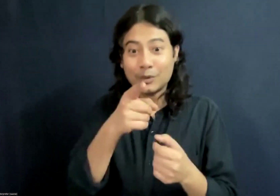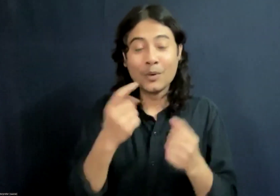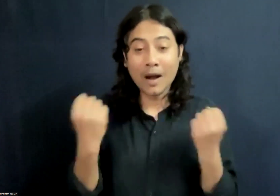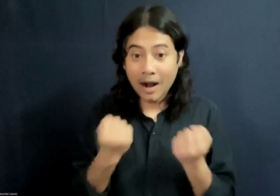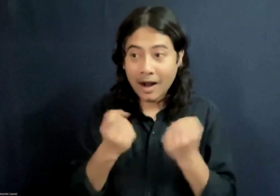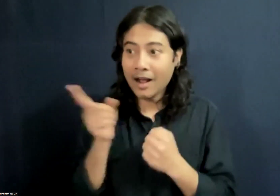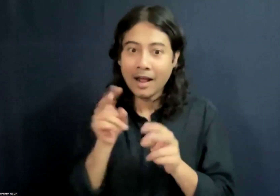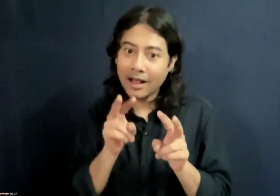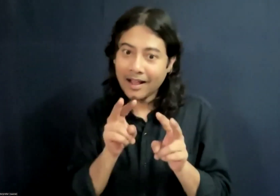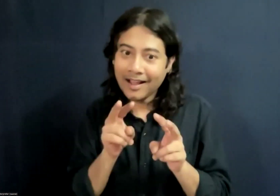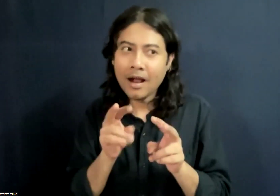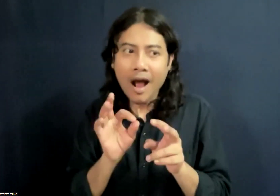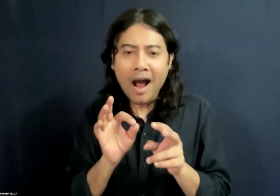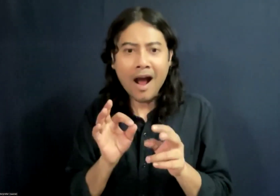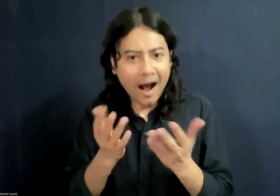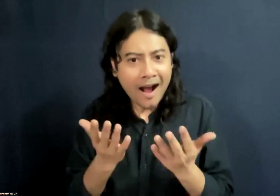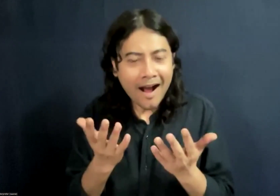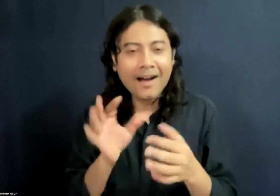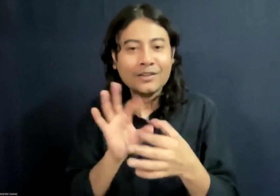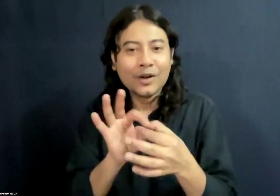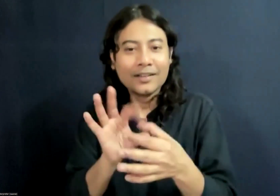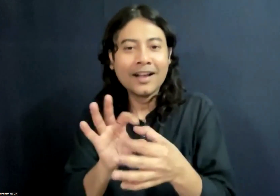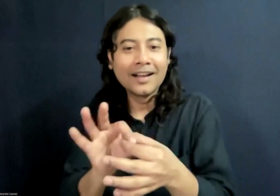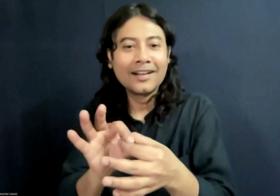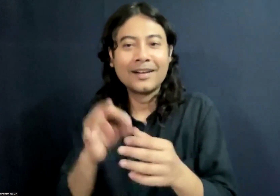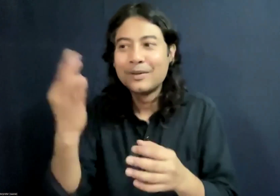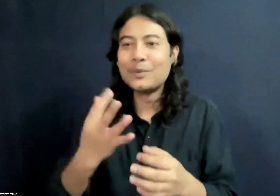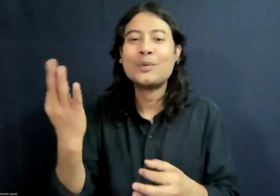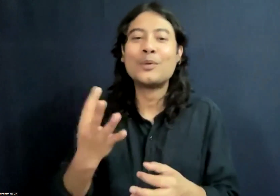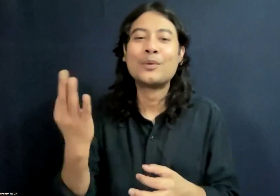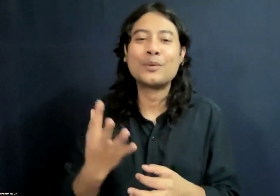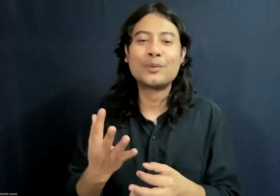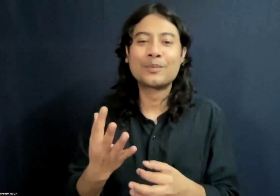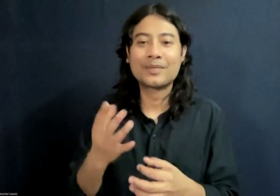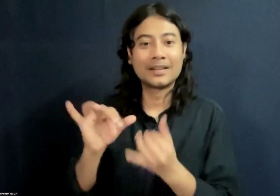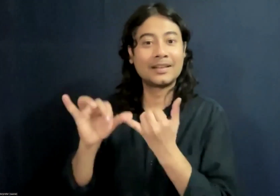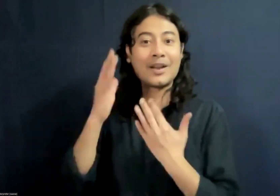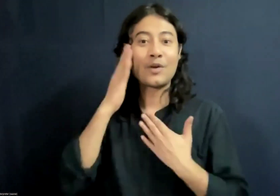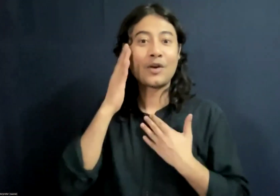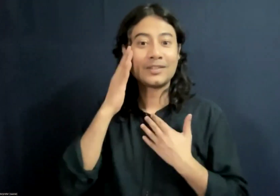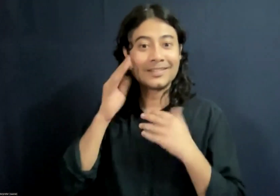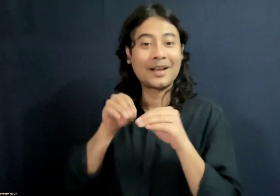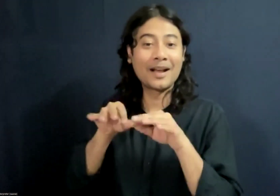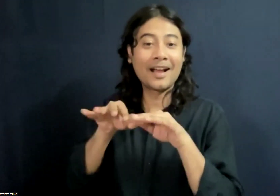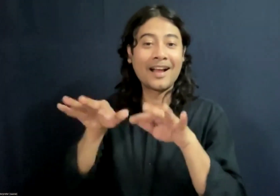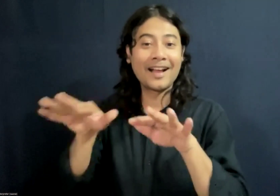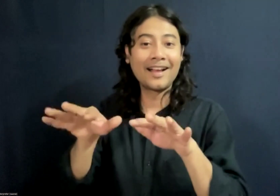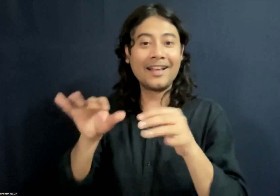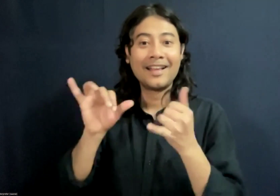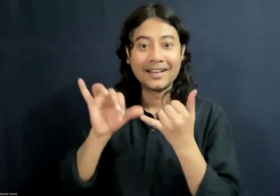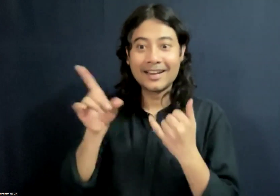seeing your effort. So many new people are becoming Krishna conscious. They are getting attracted towards